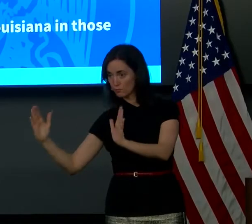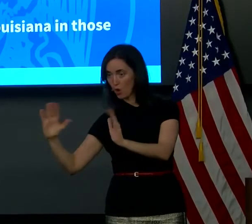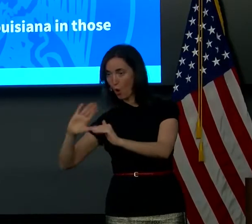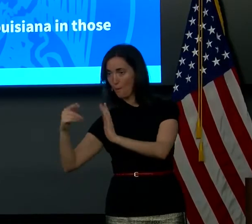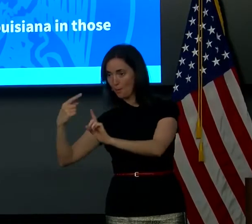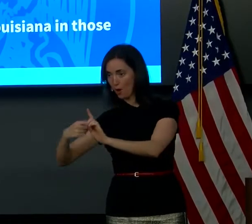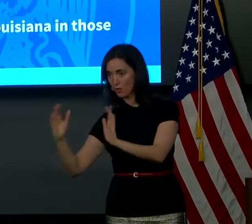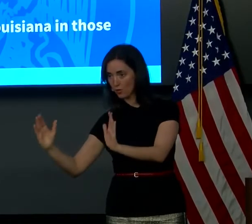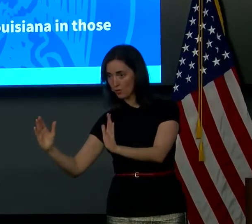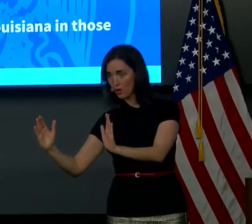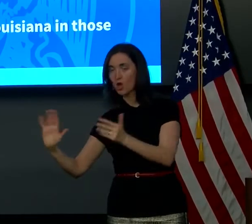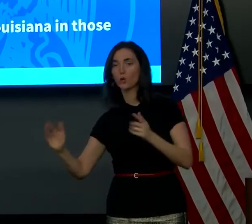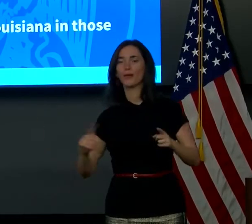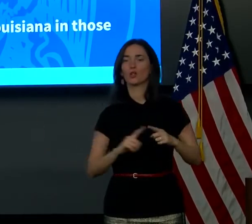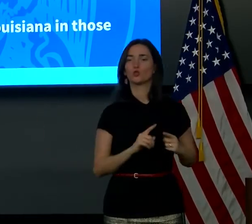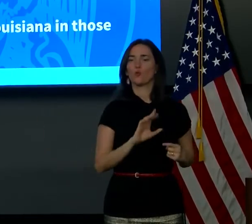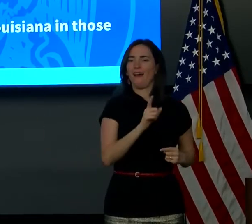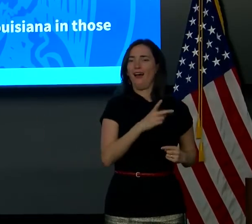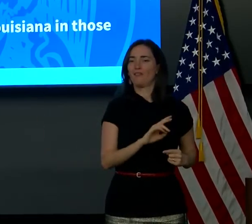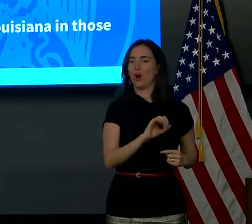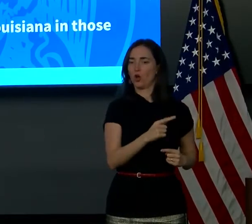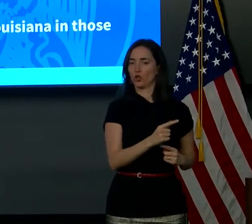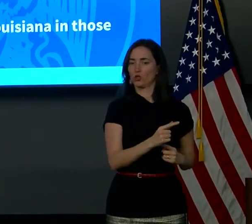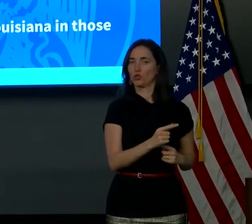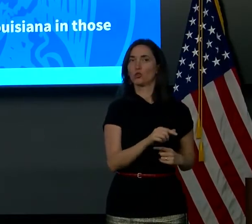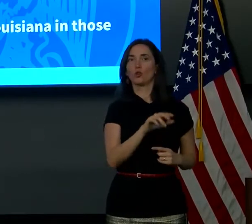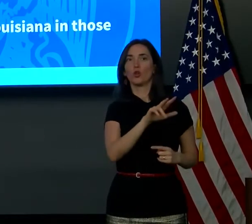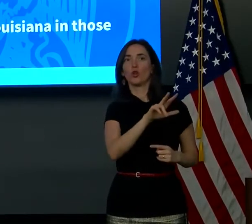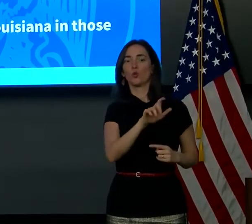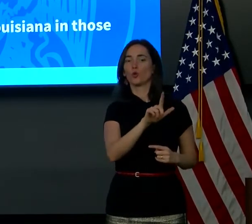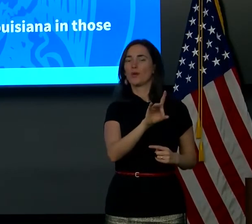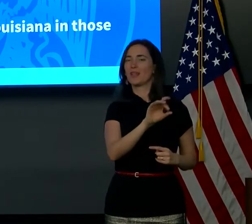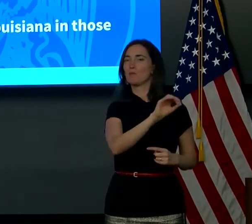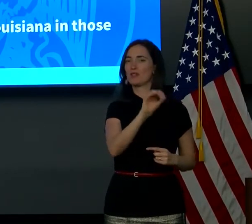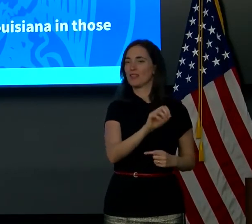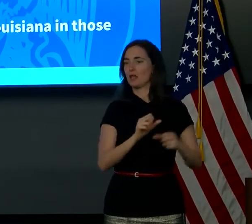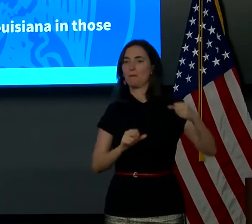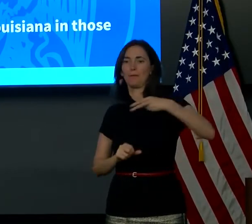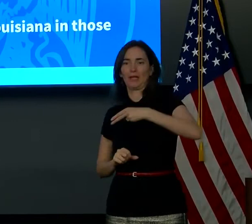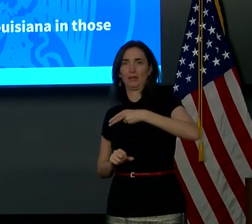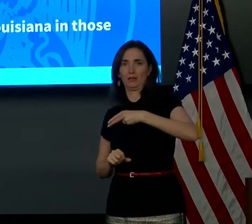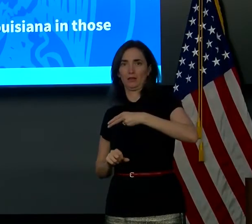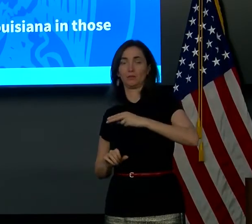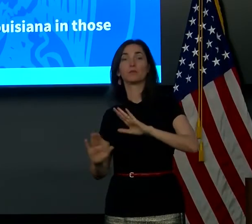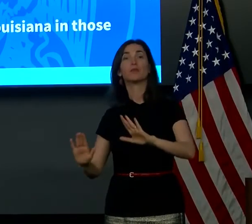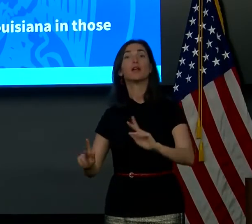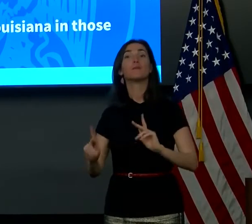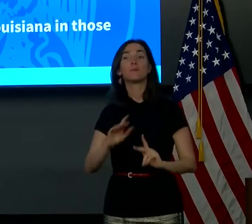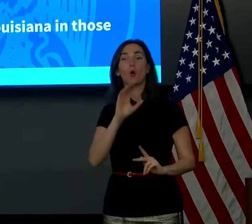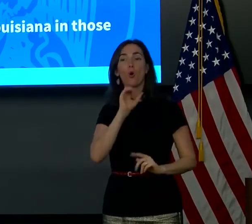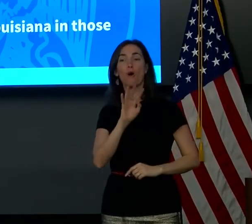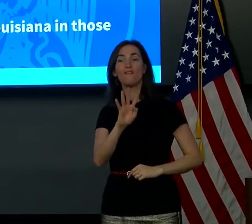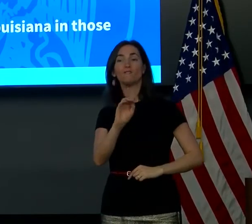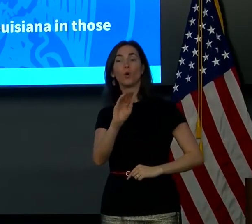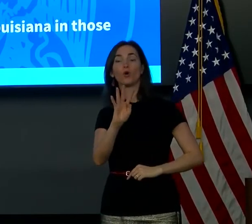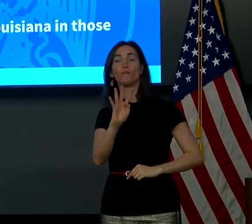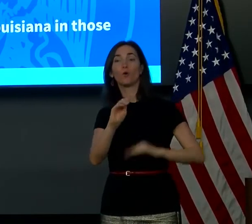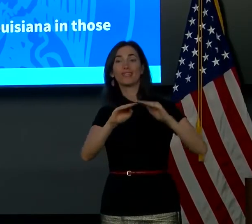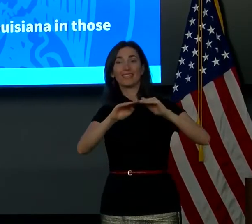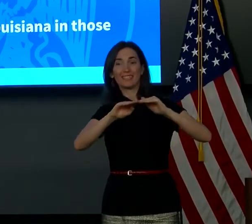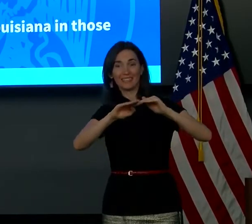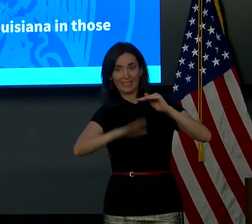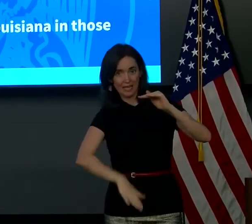If you look at individuals below the age of 40 during that same time period, fatalities from COVID have gone